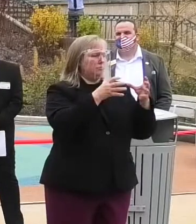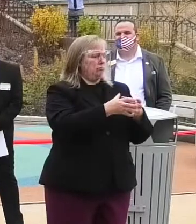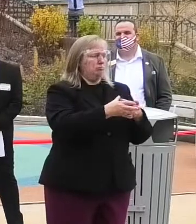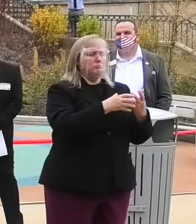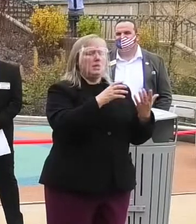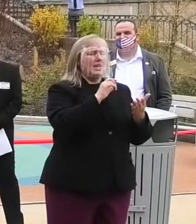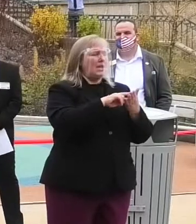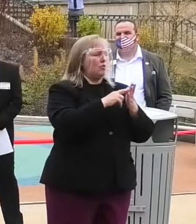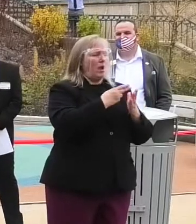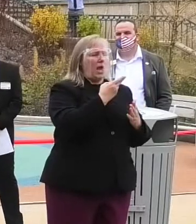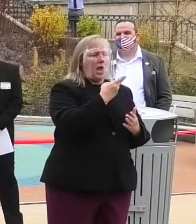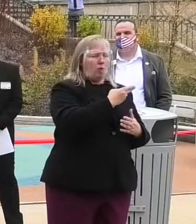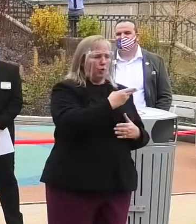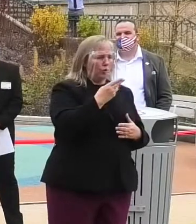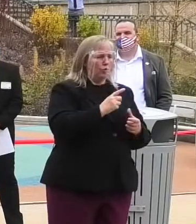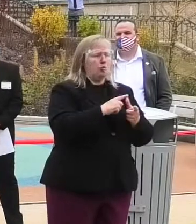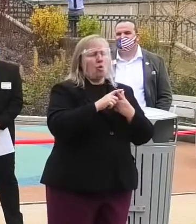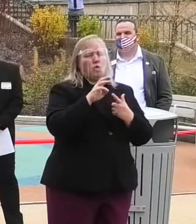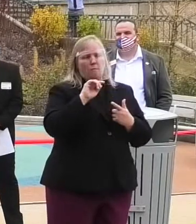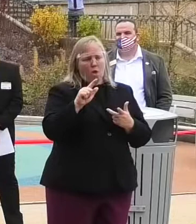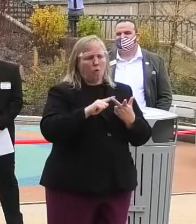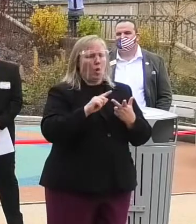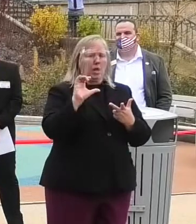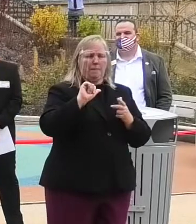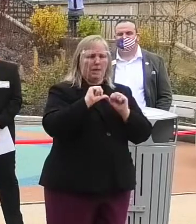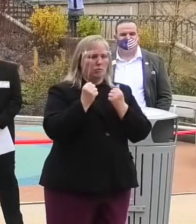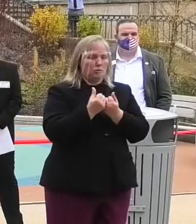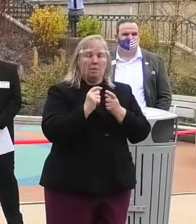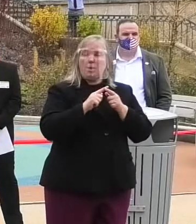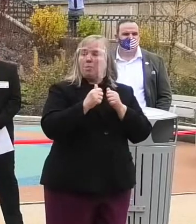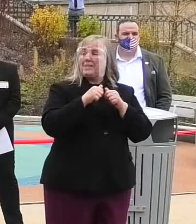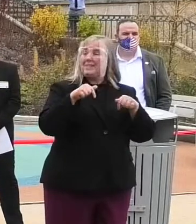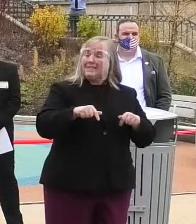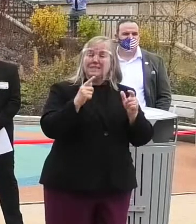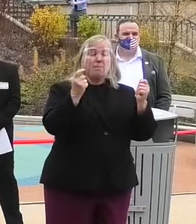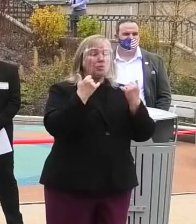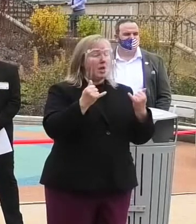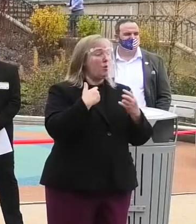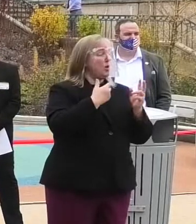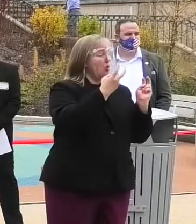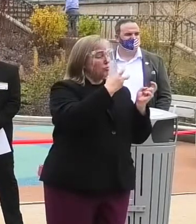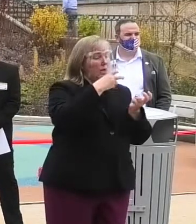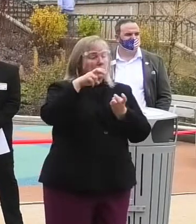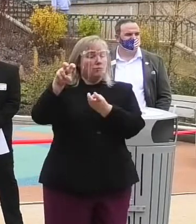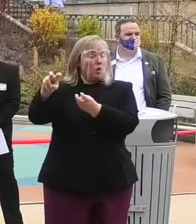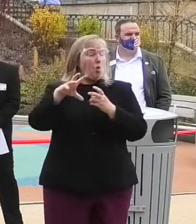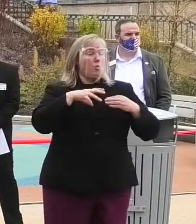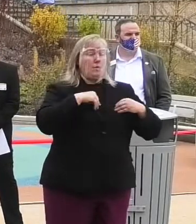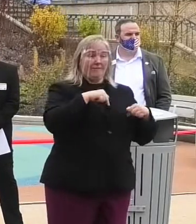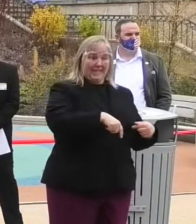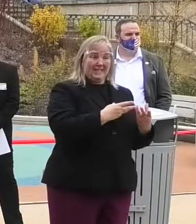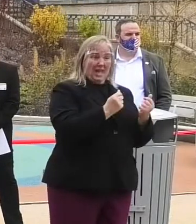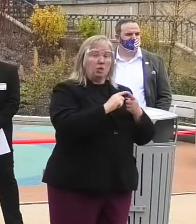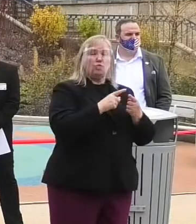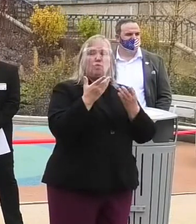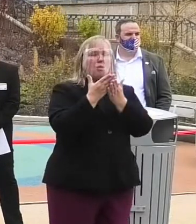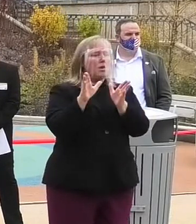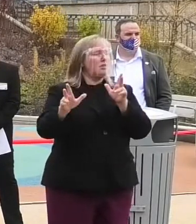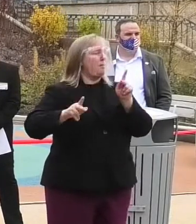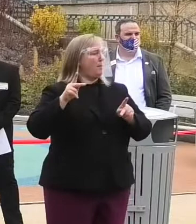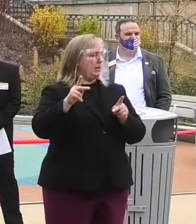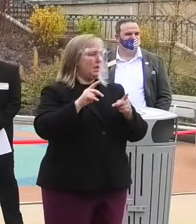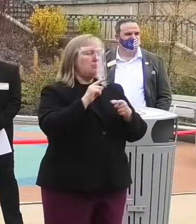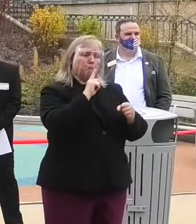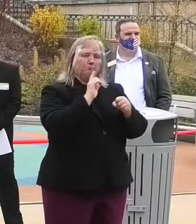the Columbia Association. With this ceremony today, we are transferring ownership of this land to the public, ensuring